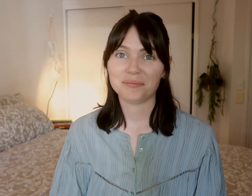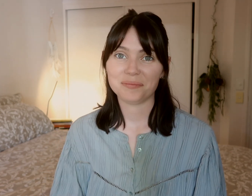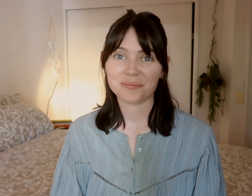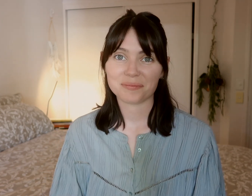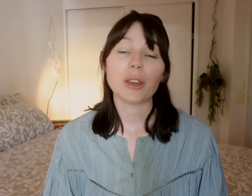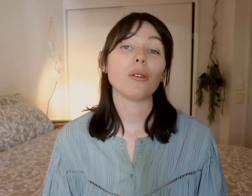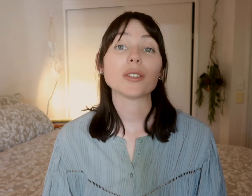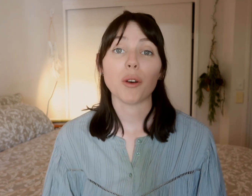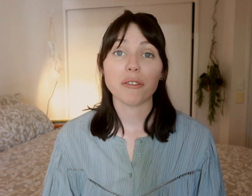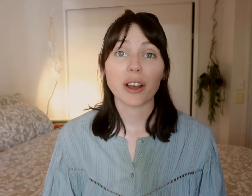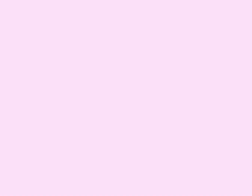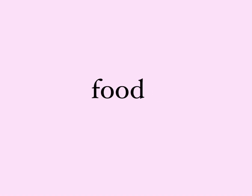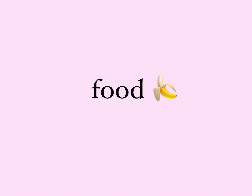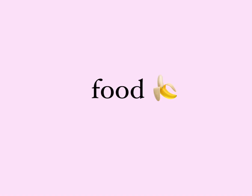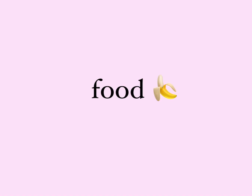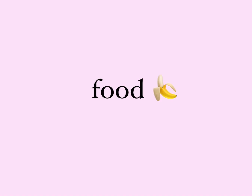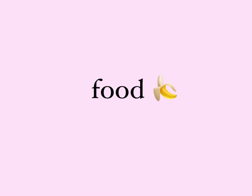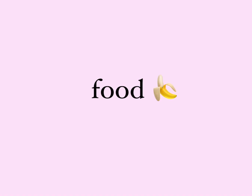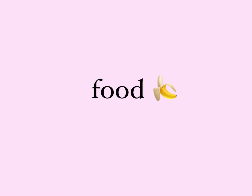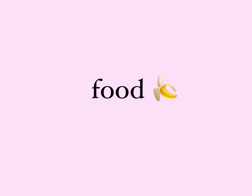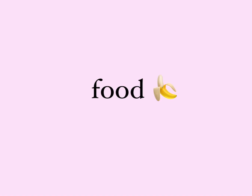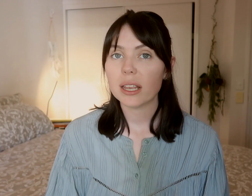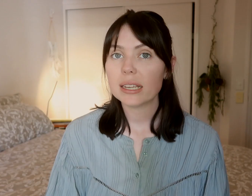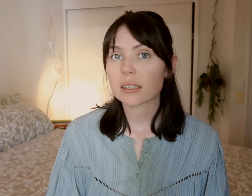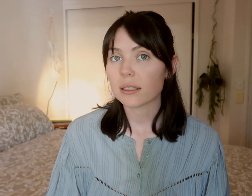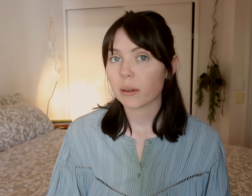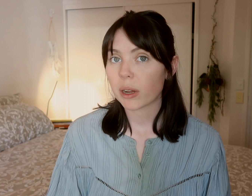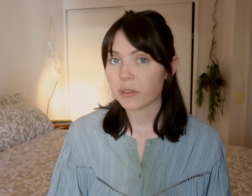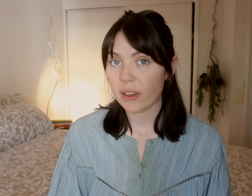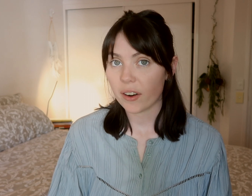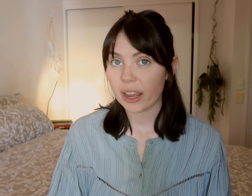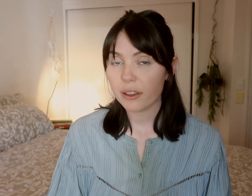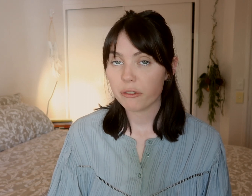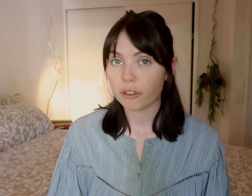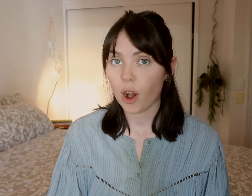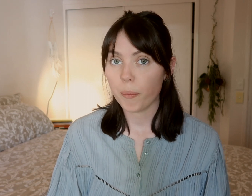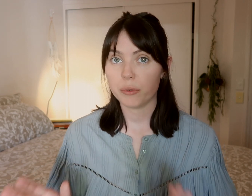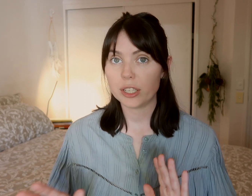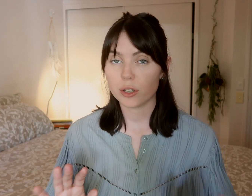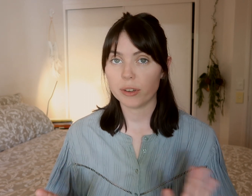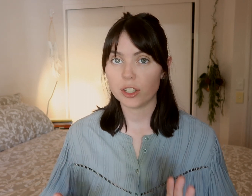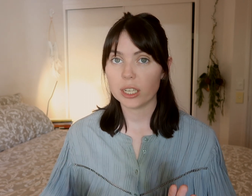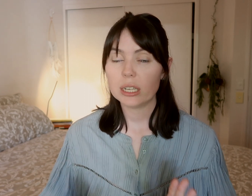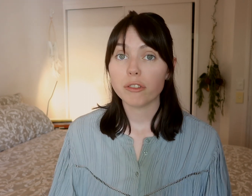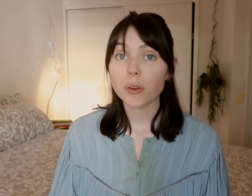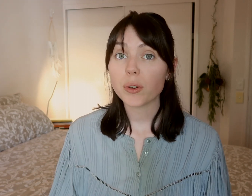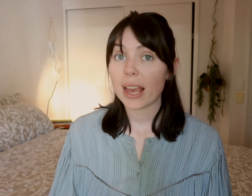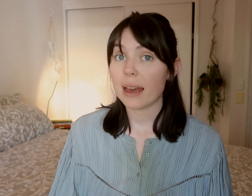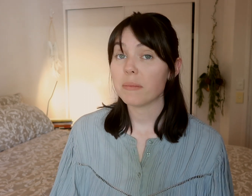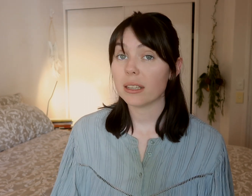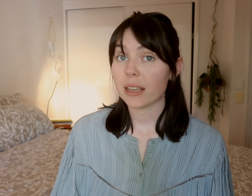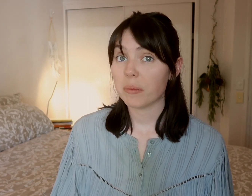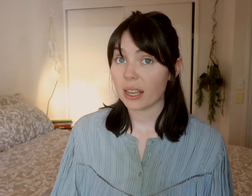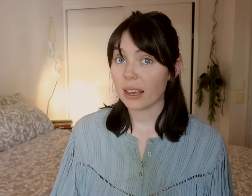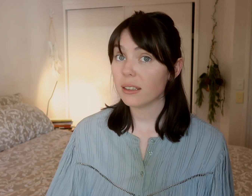We can also offer food. Now Auslan does sometimes vary from region to region. Food can be the same as eat,